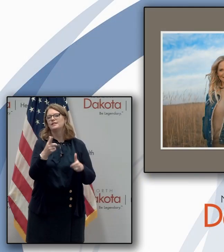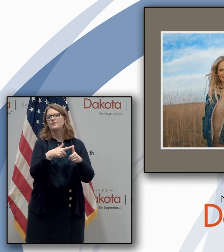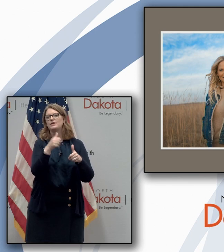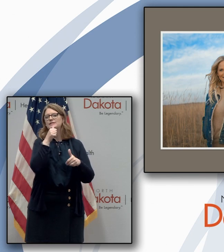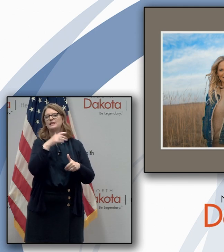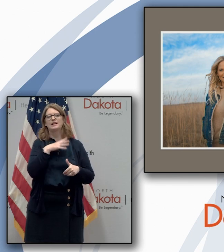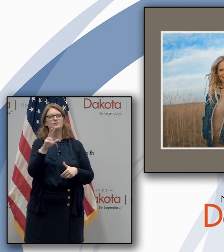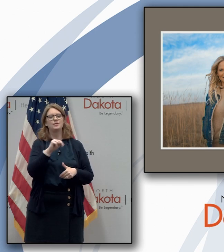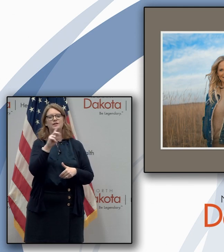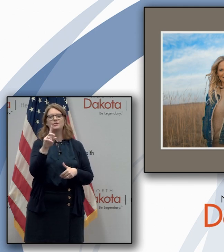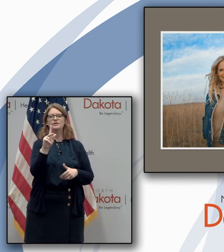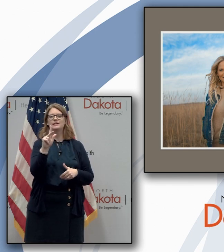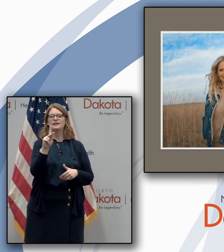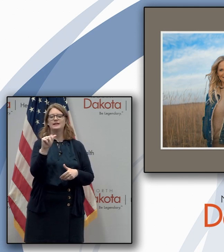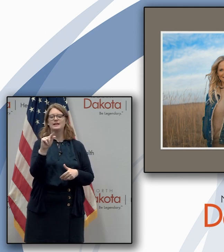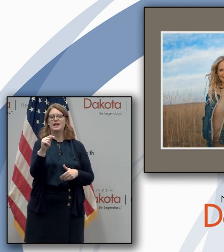Catherine.